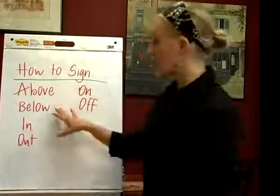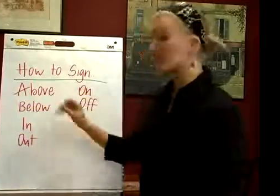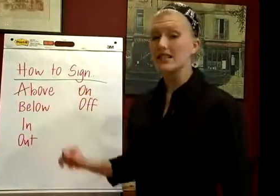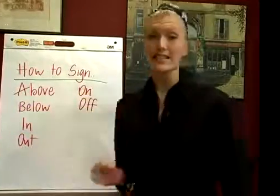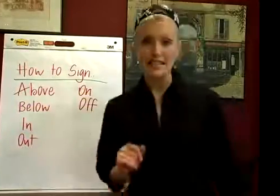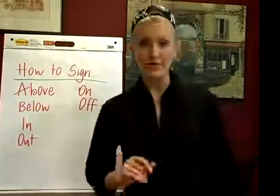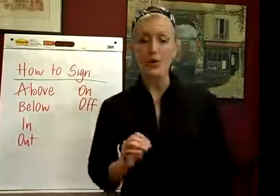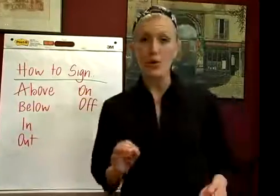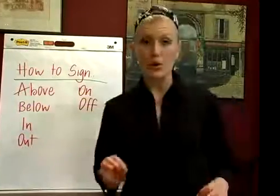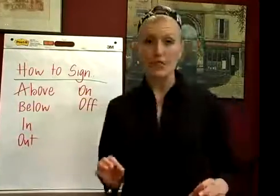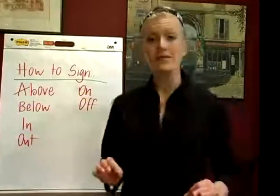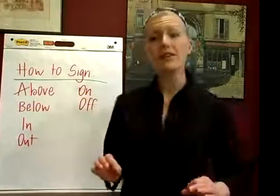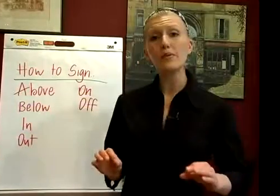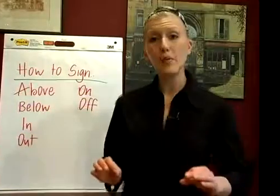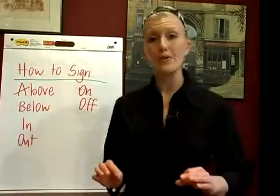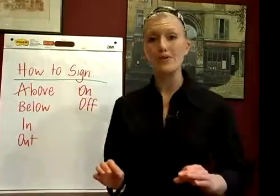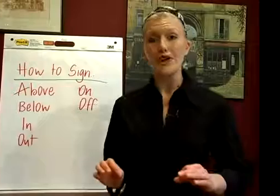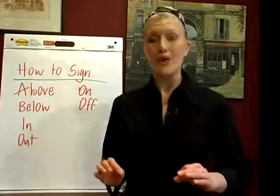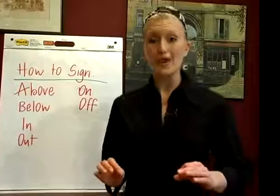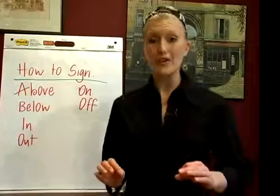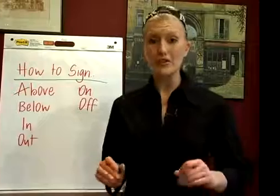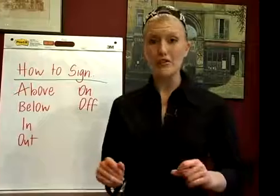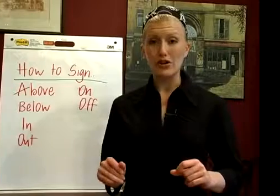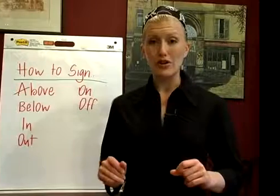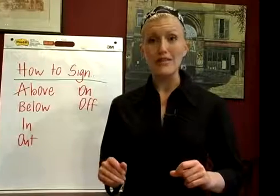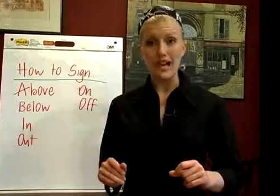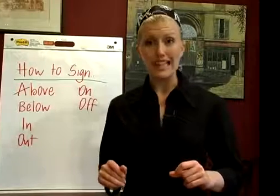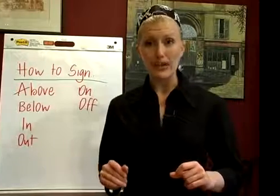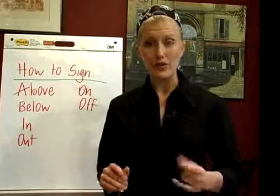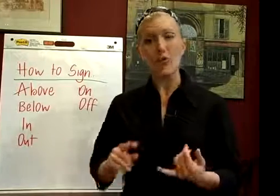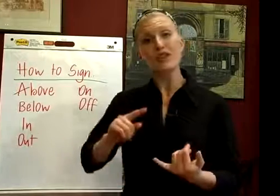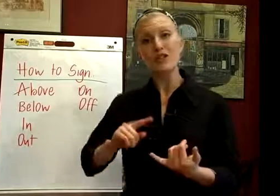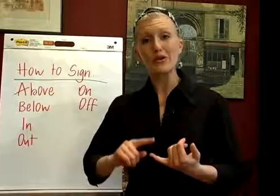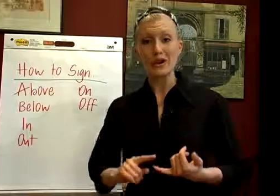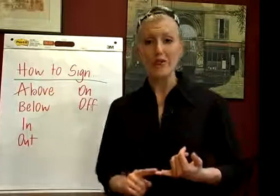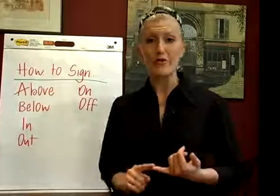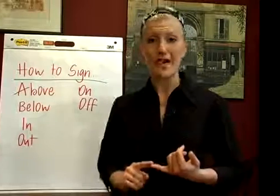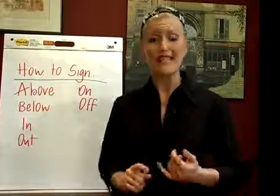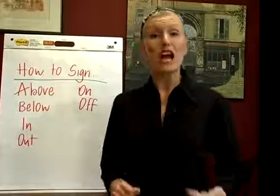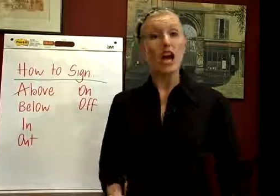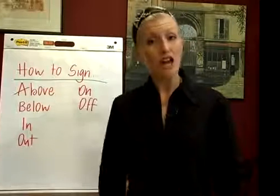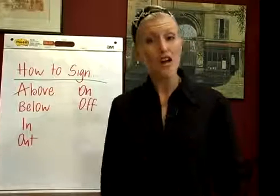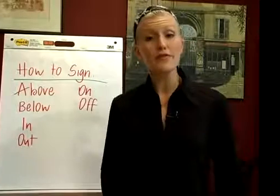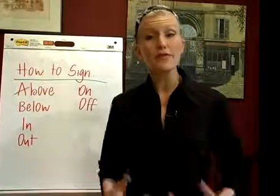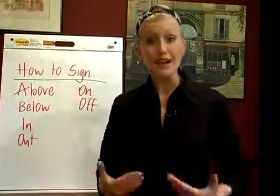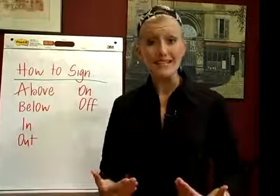or 6 different words. It's very important when you first start learning sign language, one, to know your alphabet. A lot of phrases